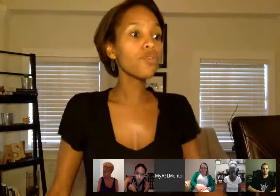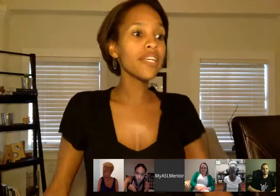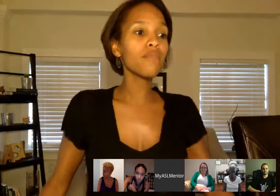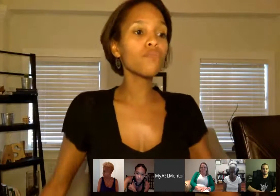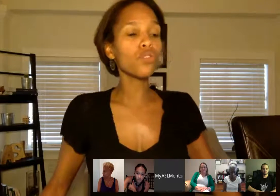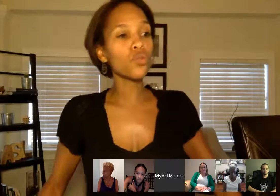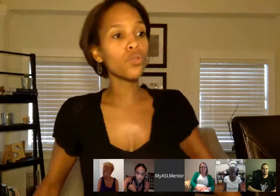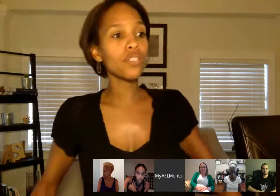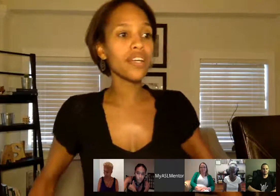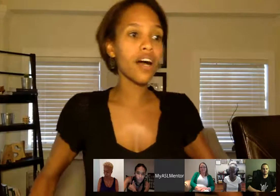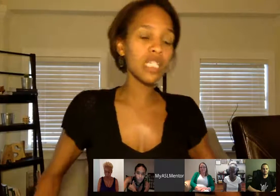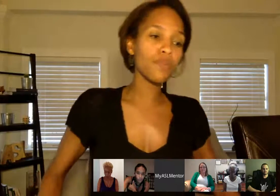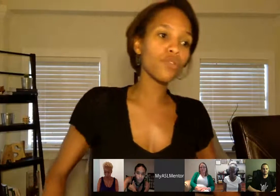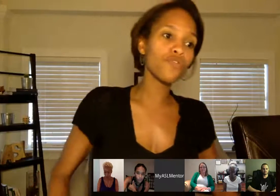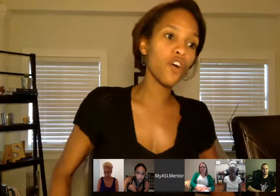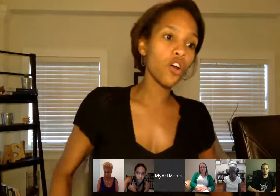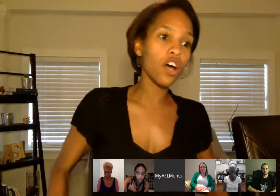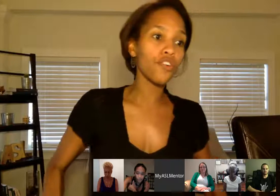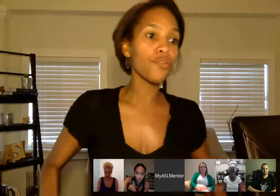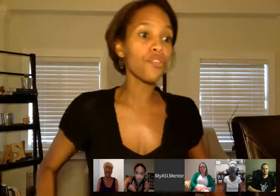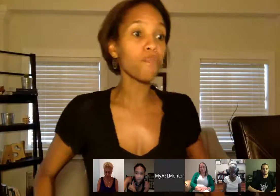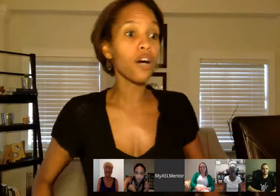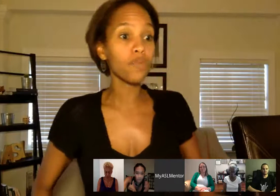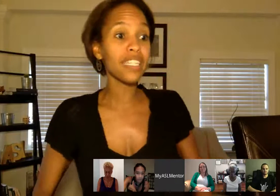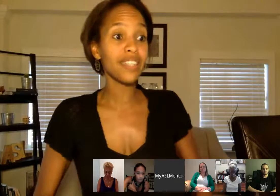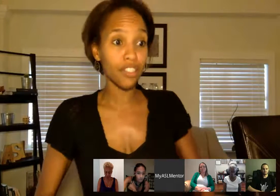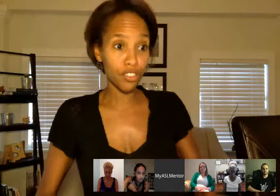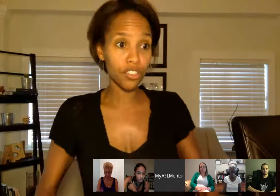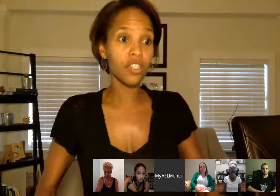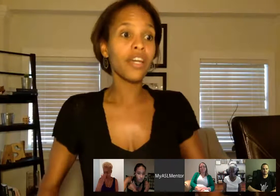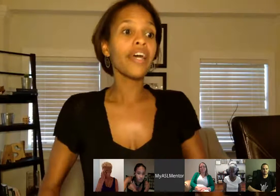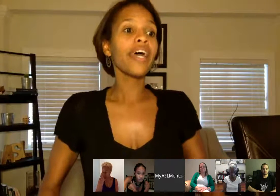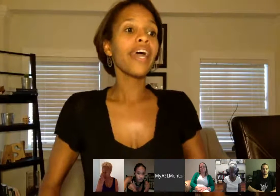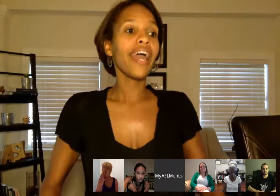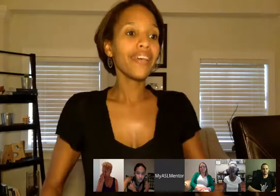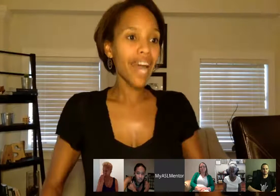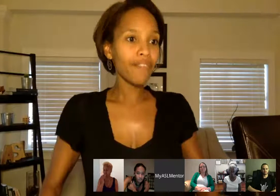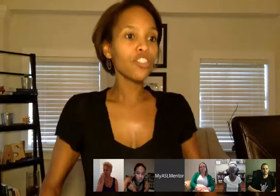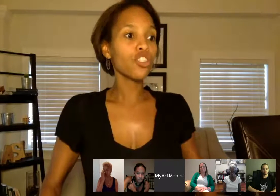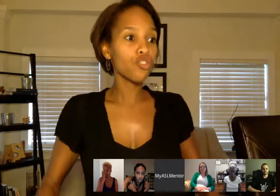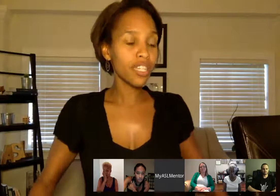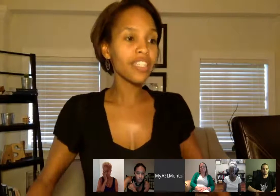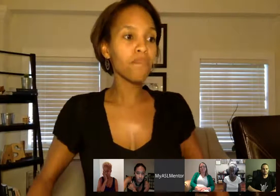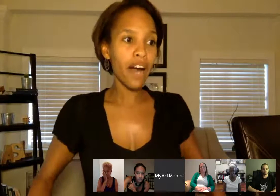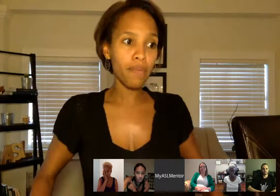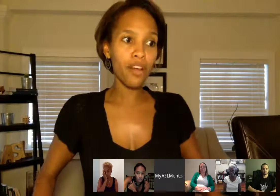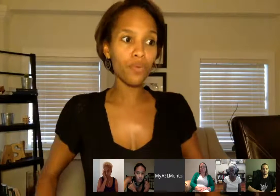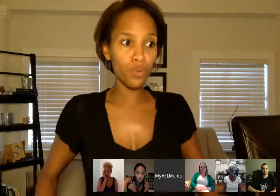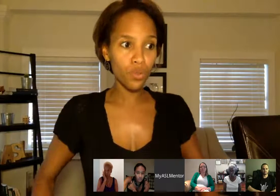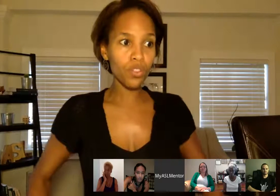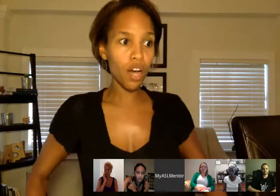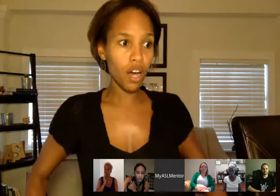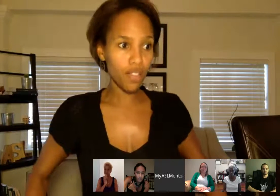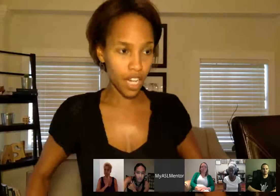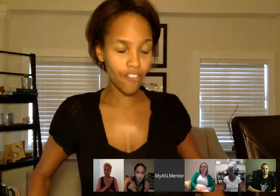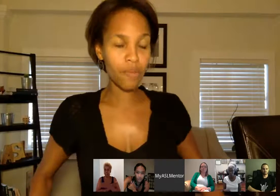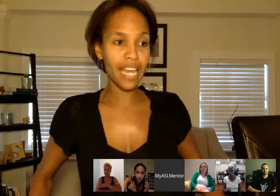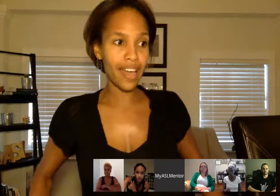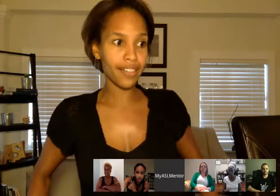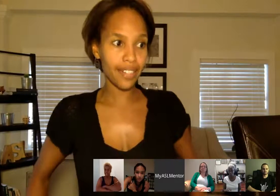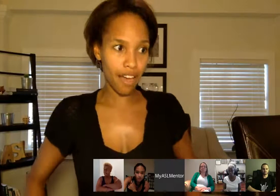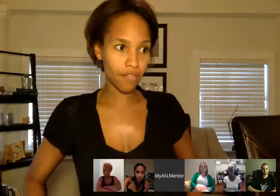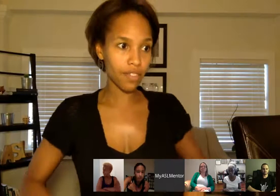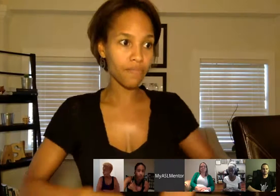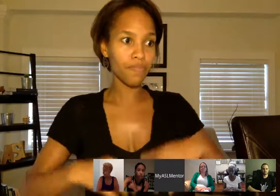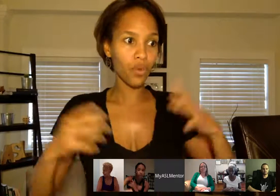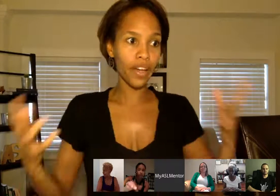Some museums, schools, and hospitals fall under the public sector and have to strictly abide by the rules the government